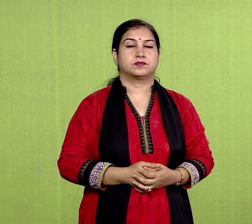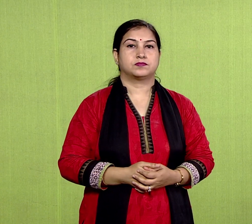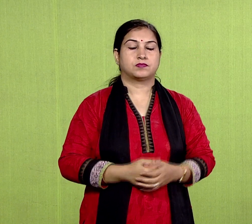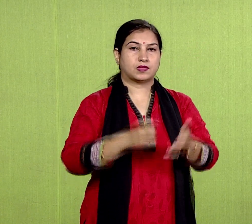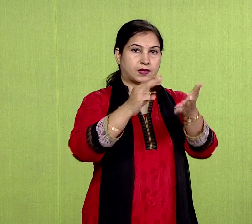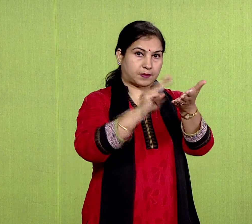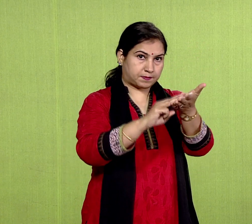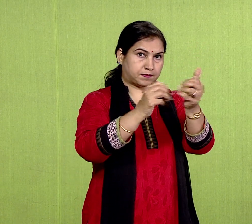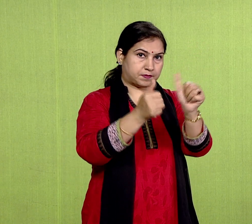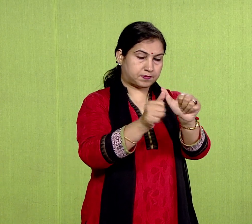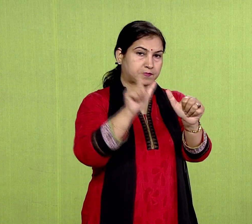Malla.